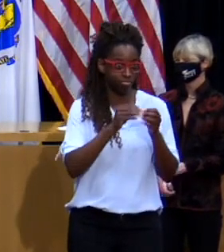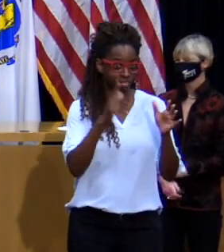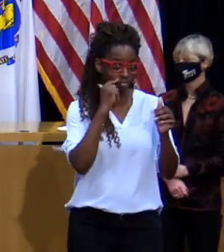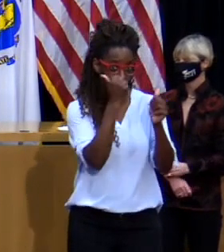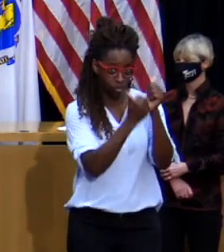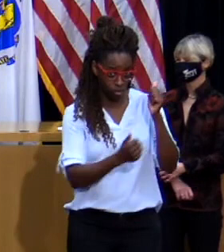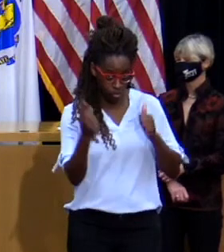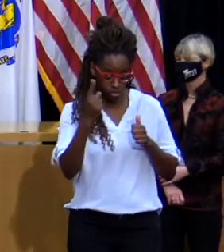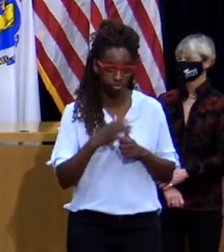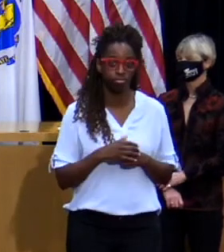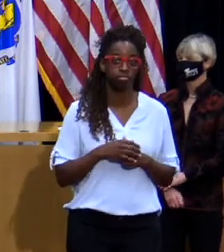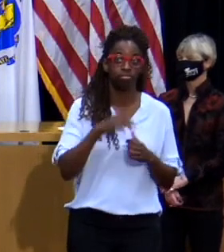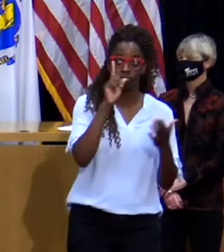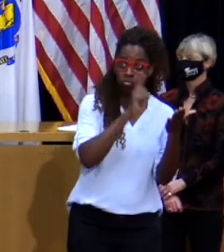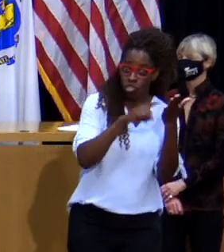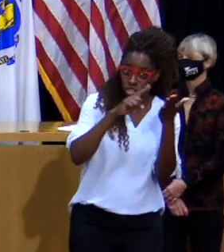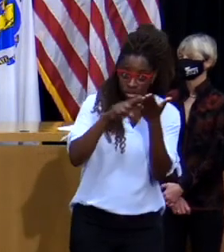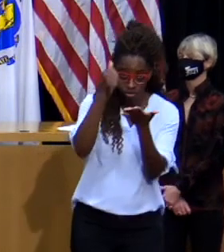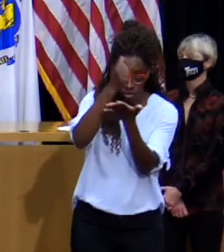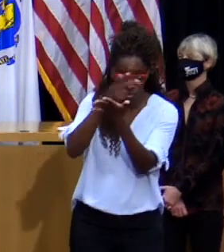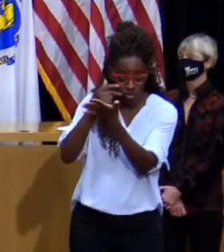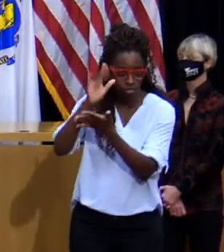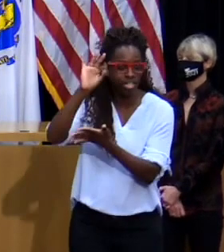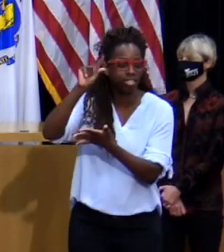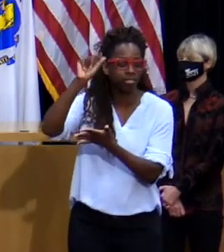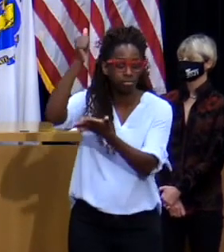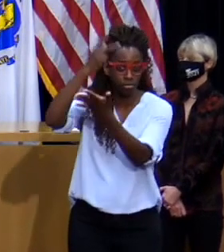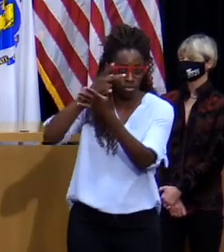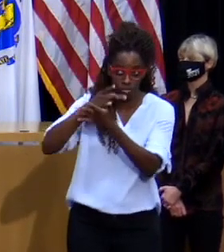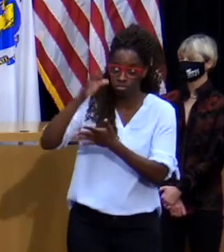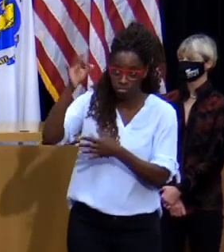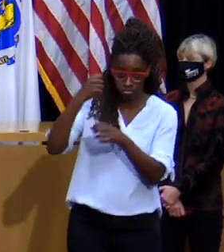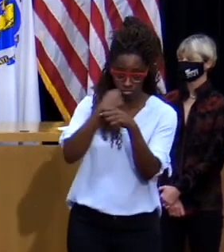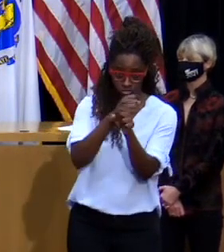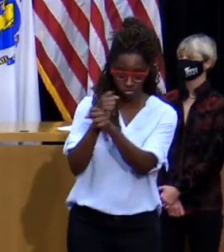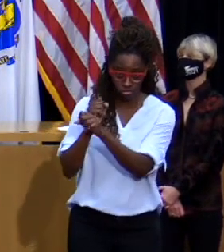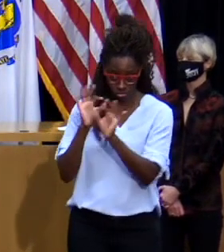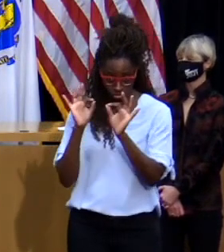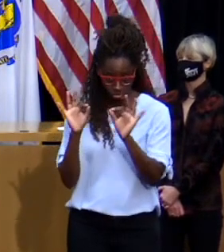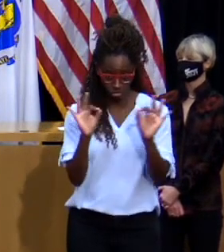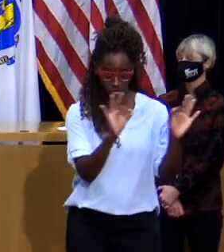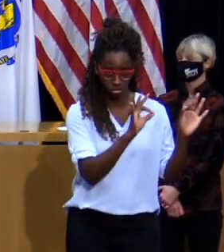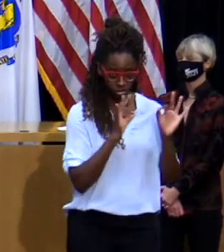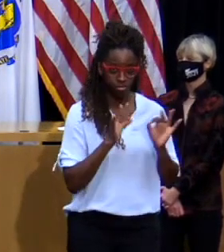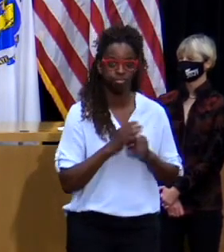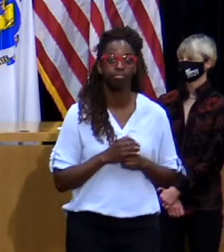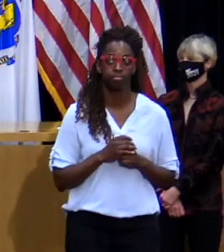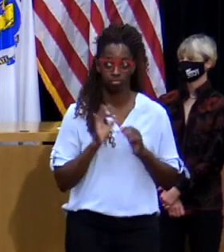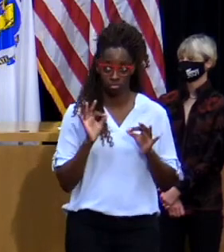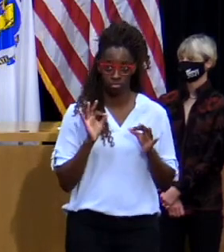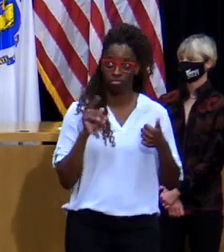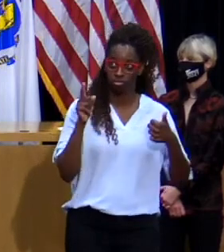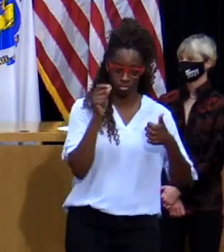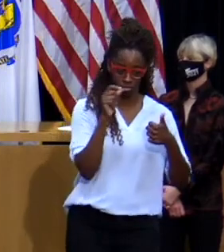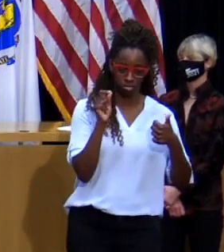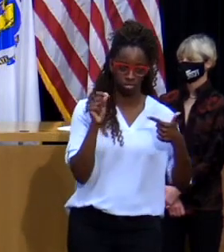emergency use authorization, the production being uninterrupted, we believe that in 6 to 9 months